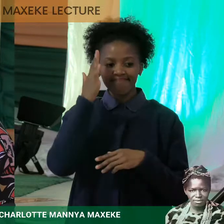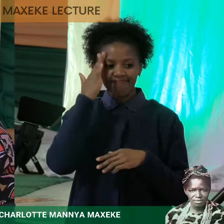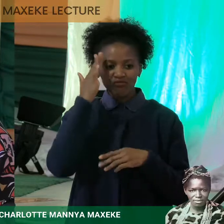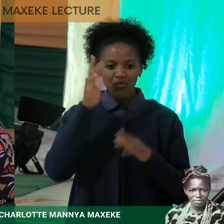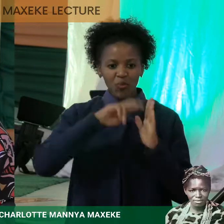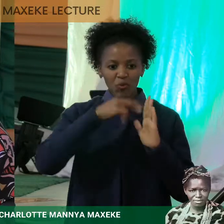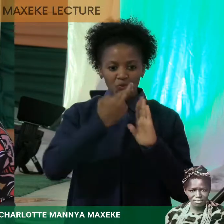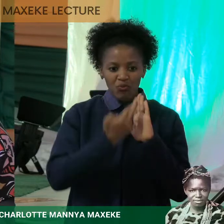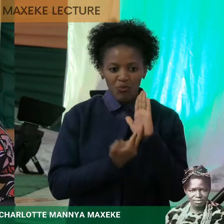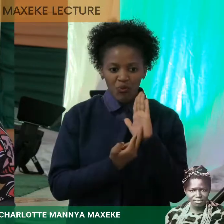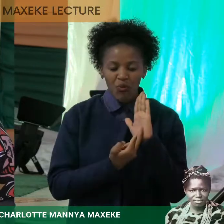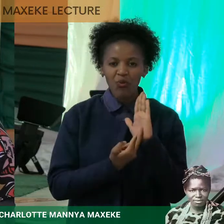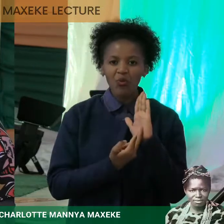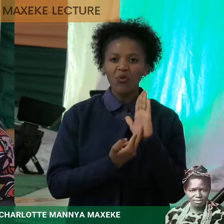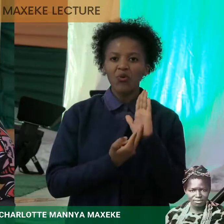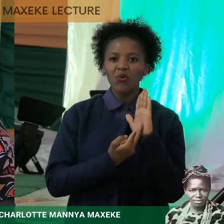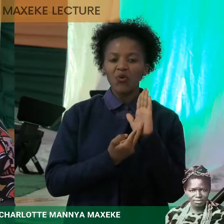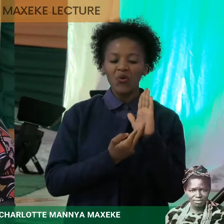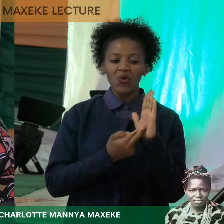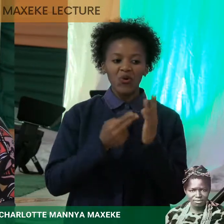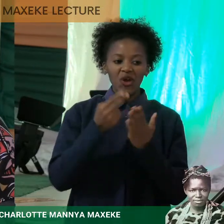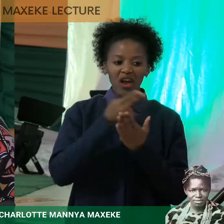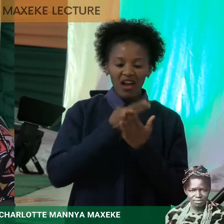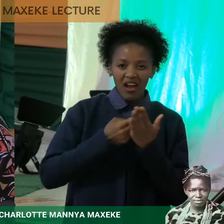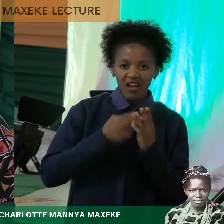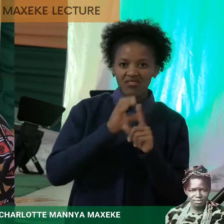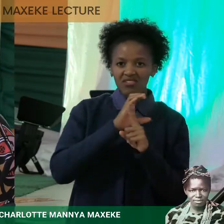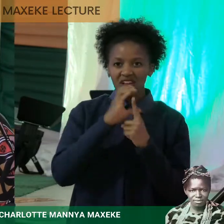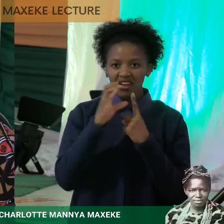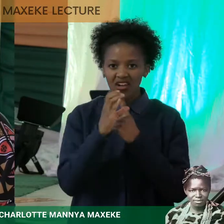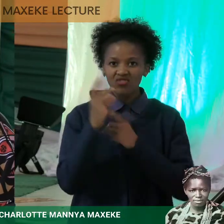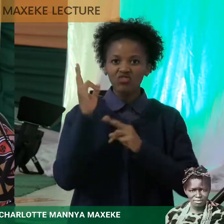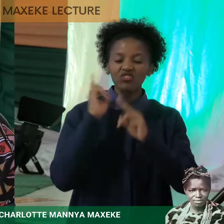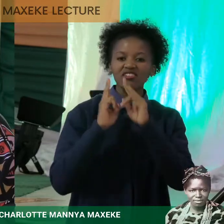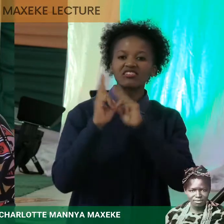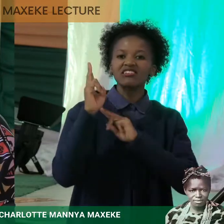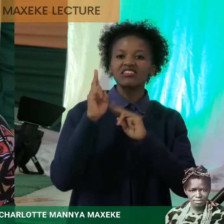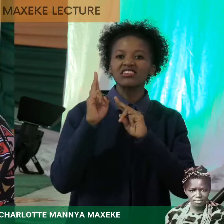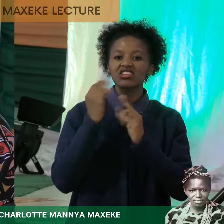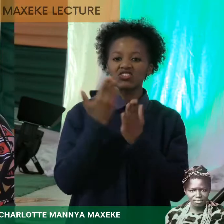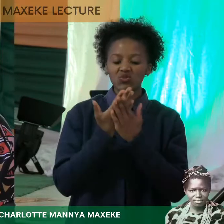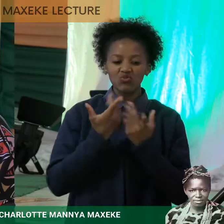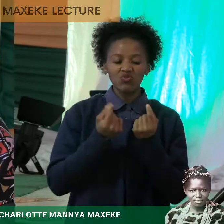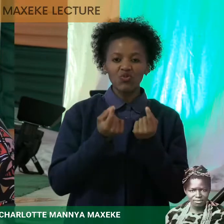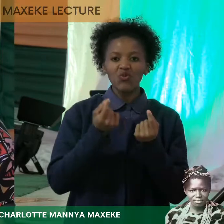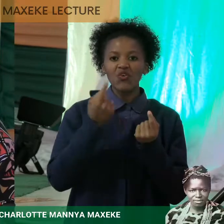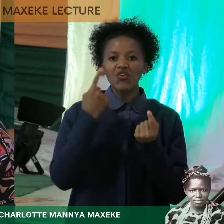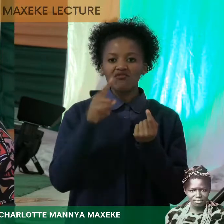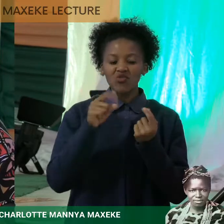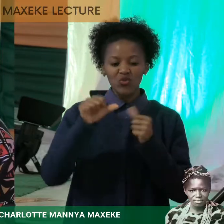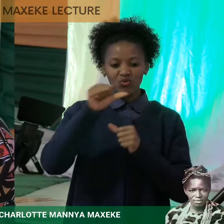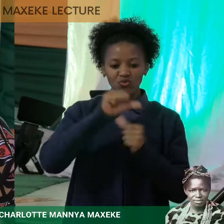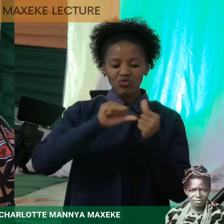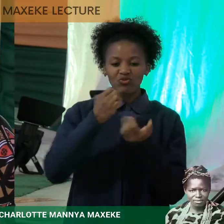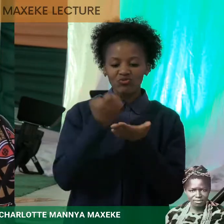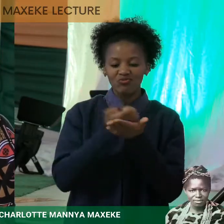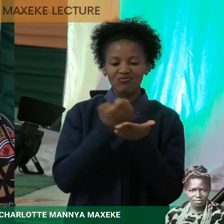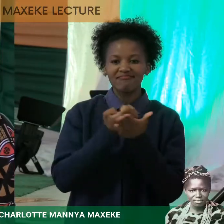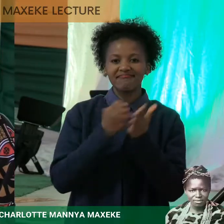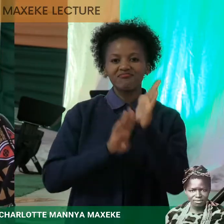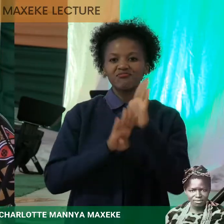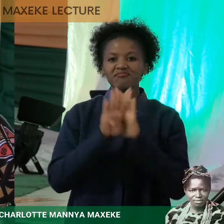role that arts, culture, and heritage can play as catalysts for the socio-economic